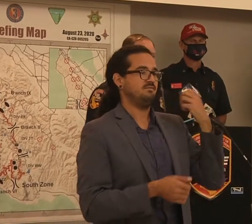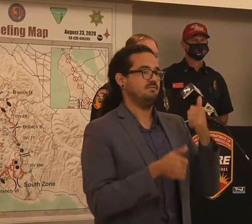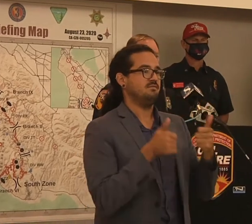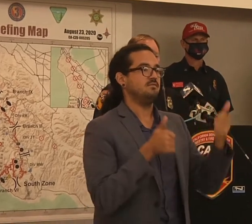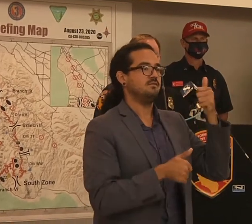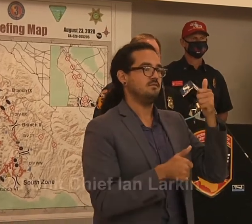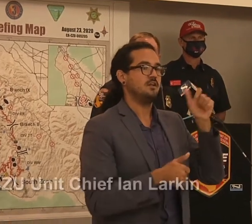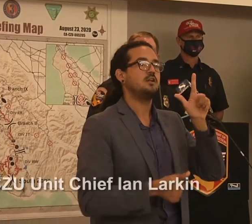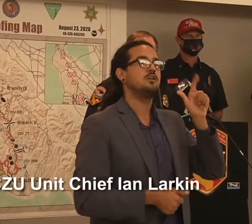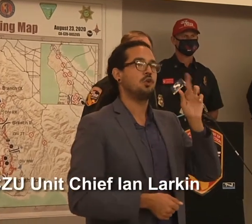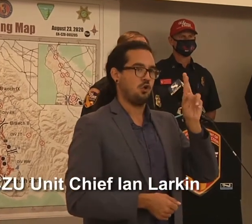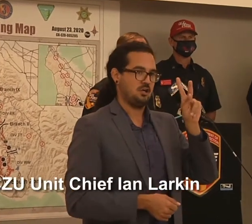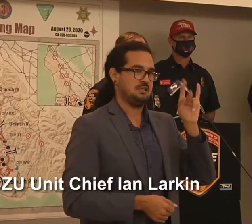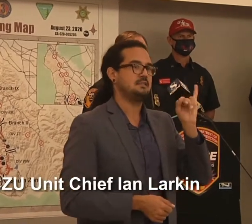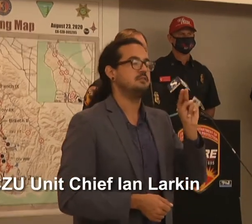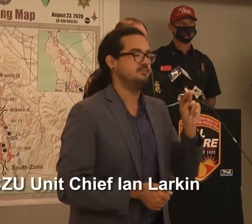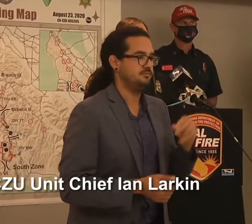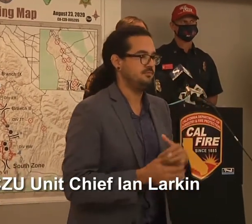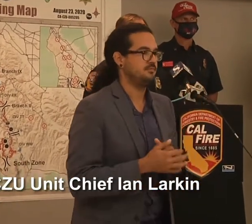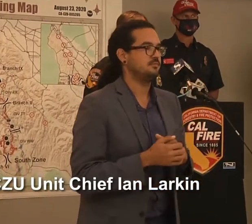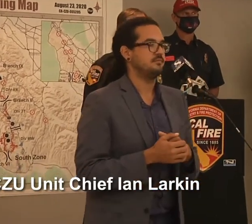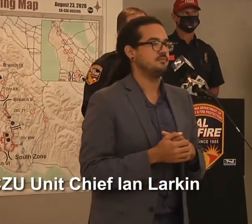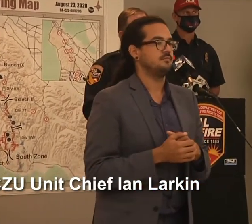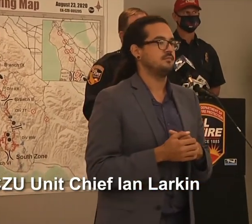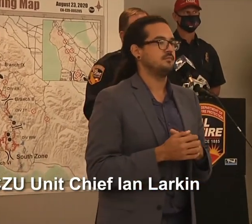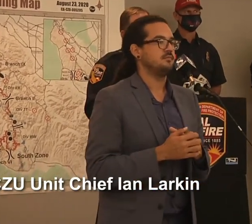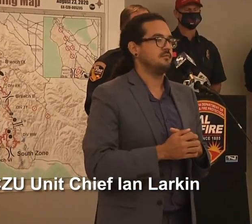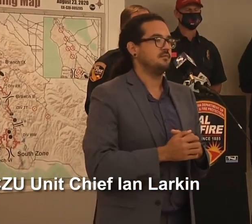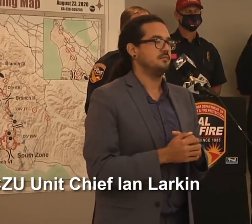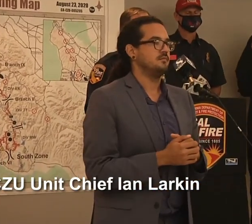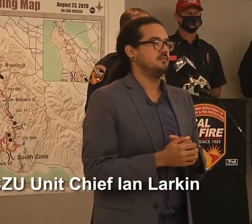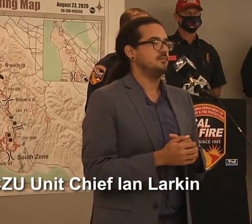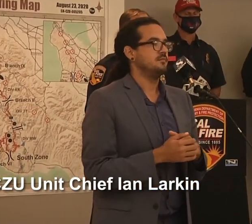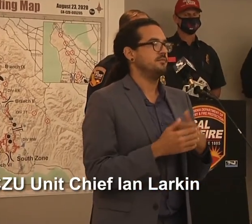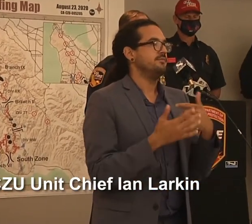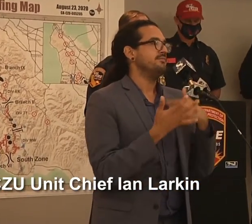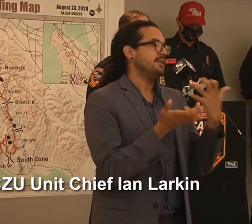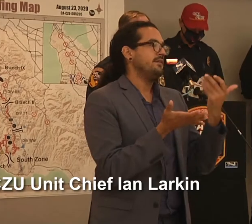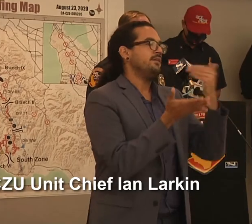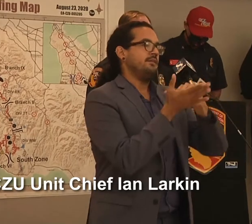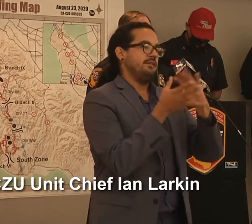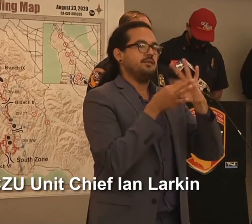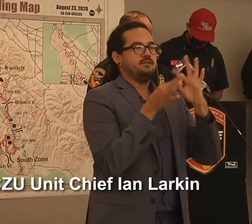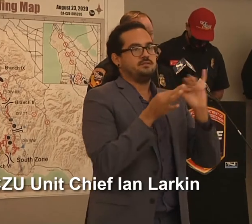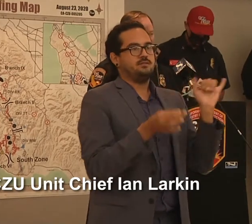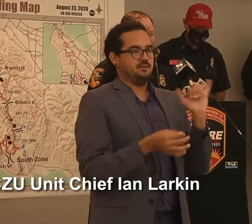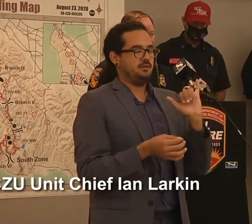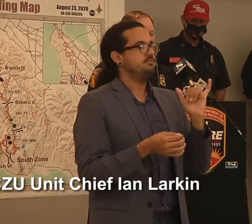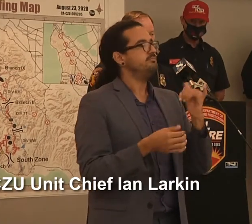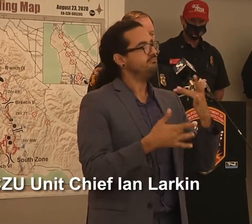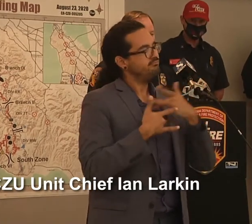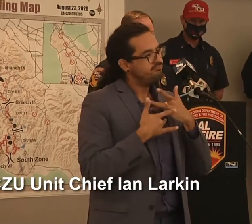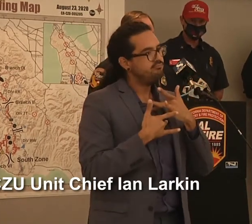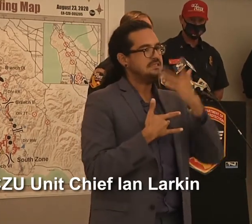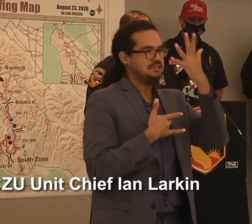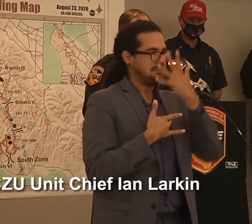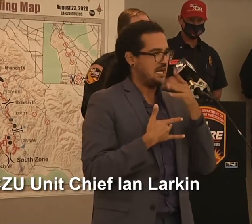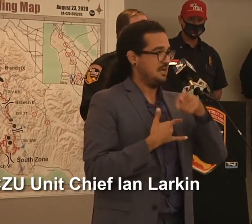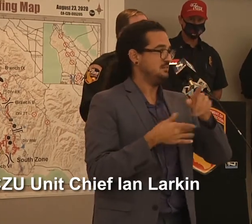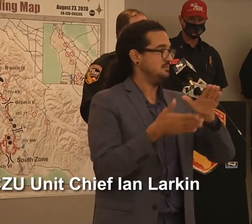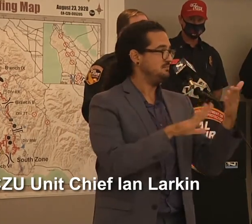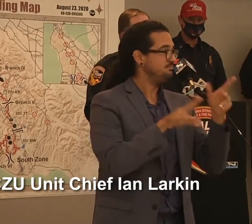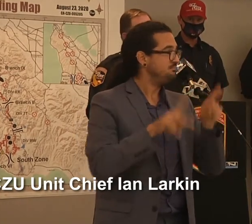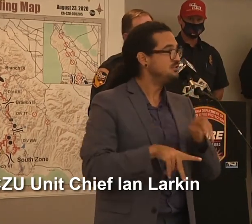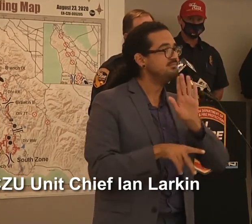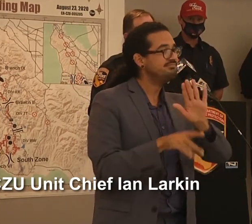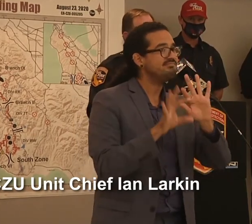Good evening. I just want to reiterate and state that, yes, our condolences go out to the family of the citizen that